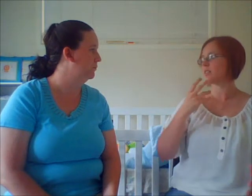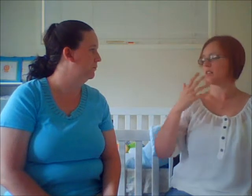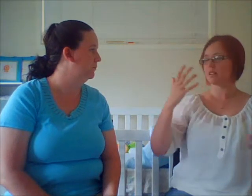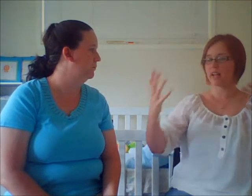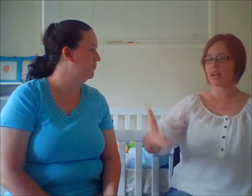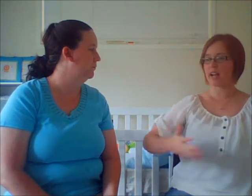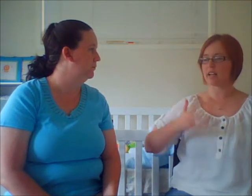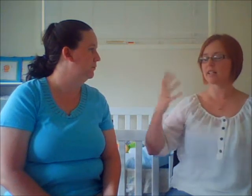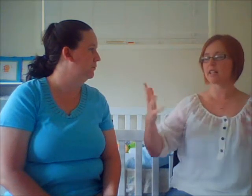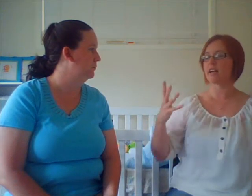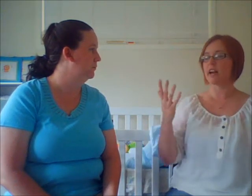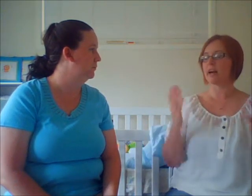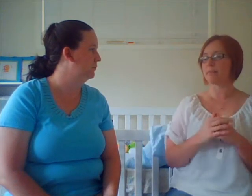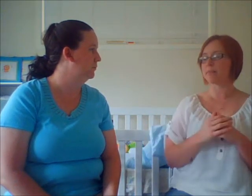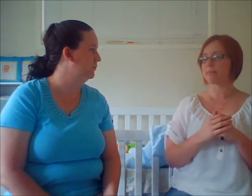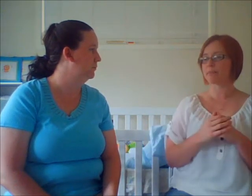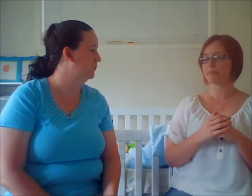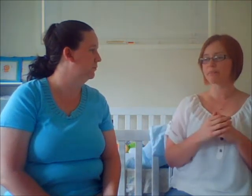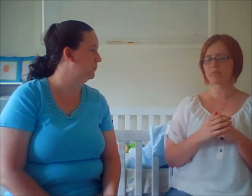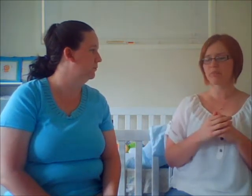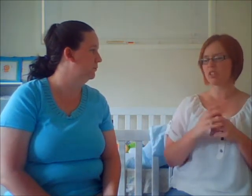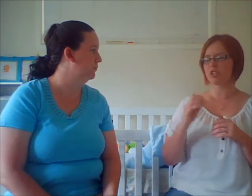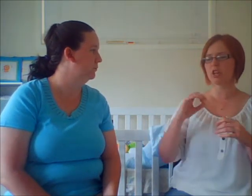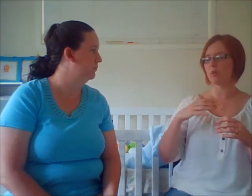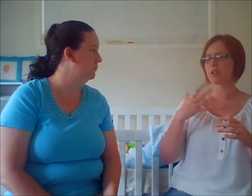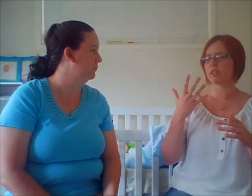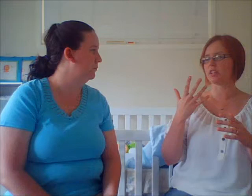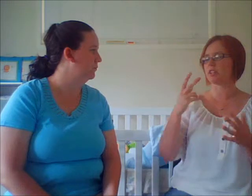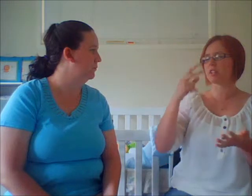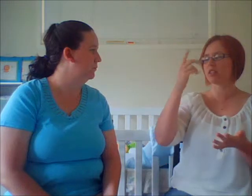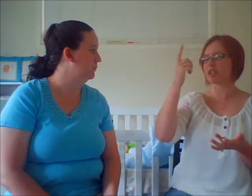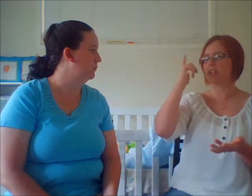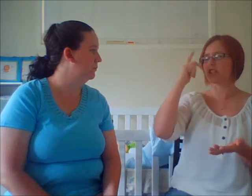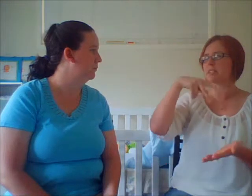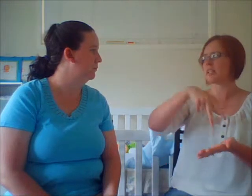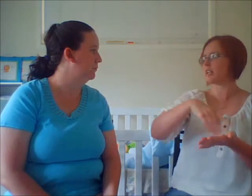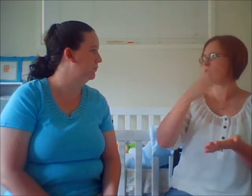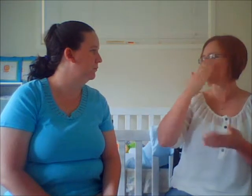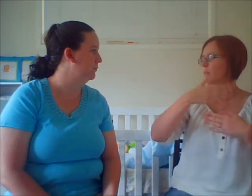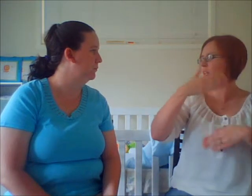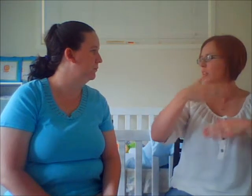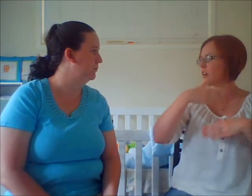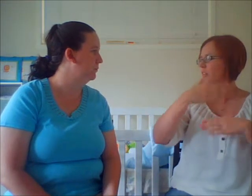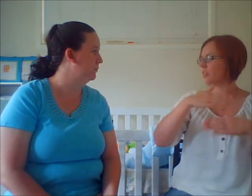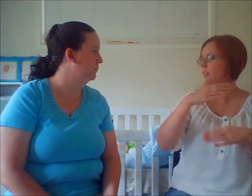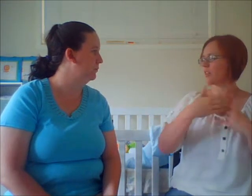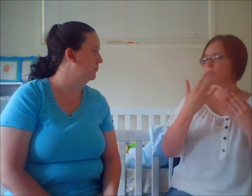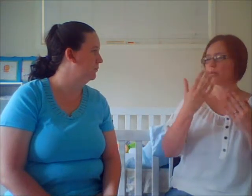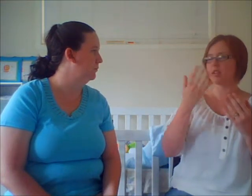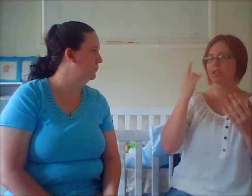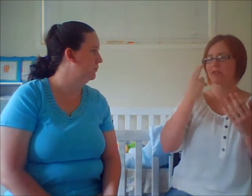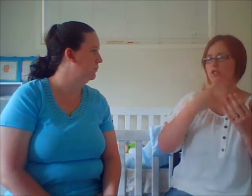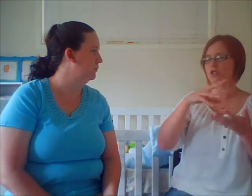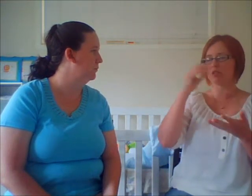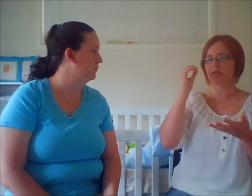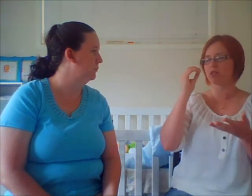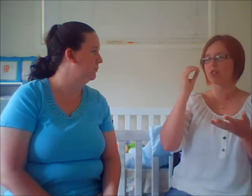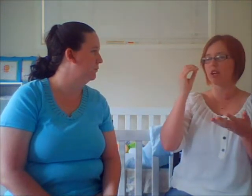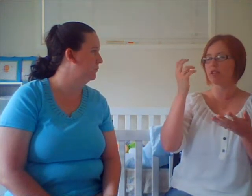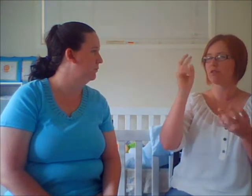the hands. You don't want, the teacher to be standing in front of a window where the deaf student, is forced